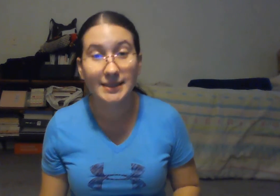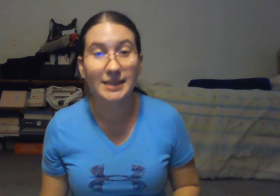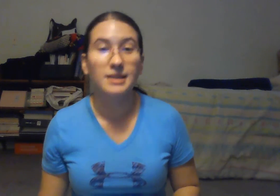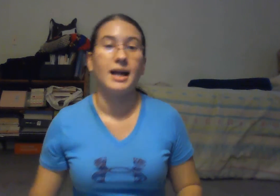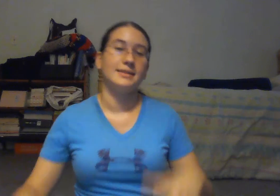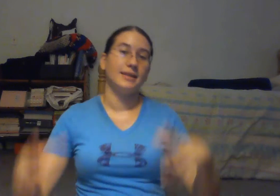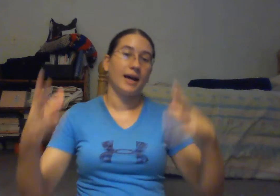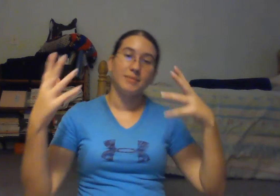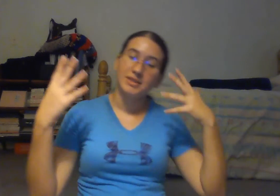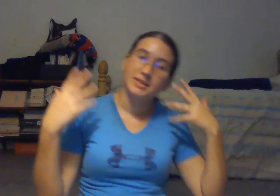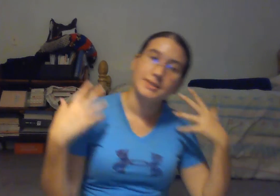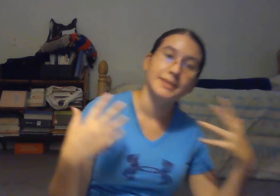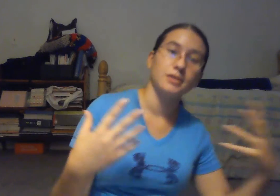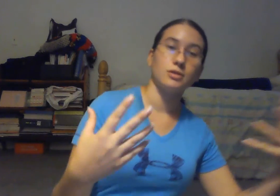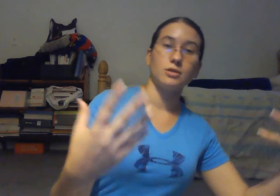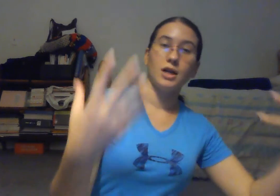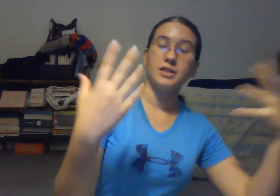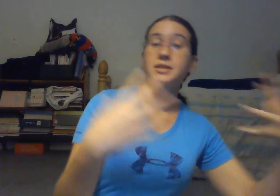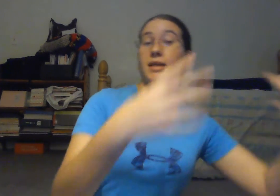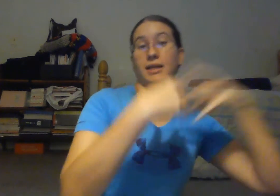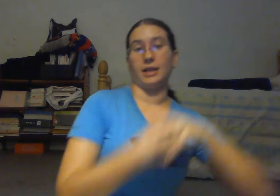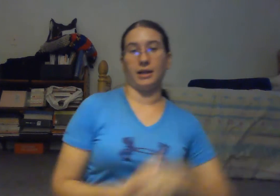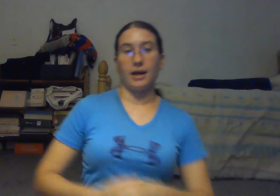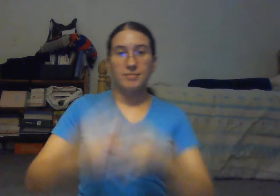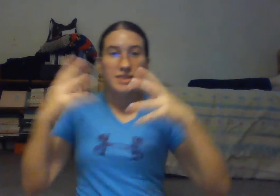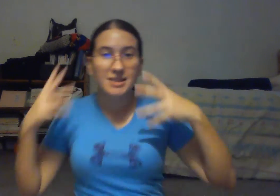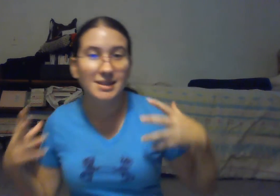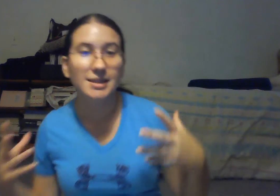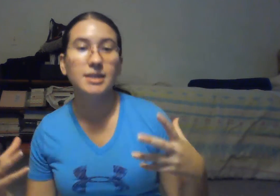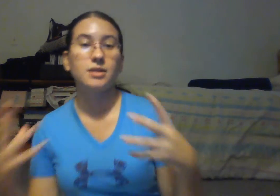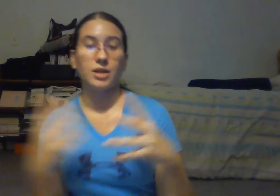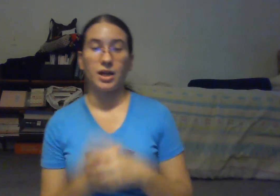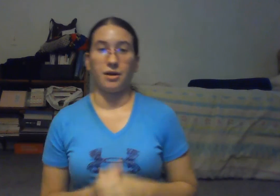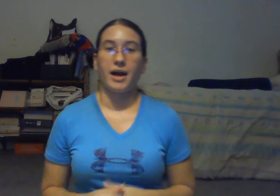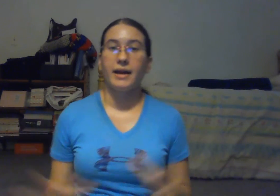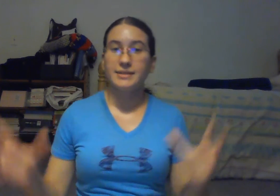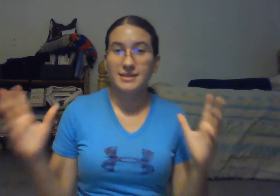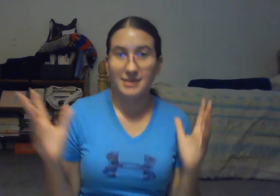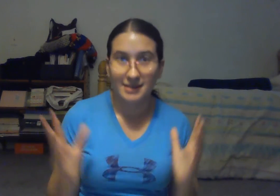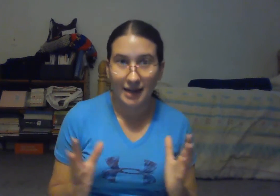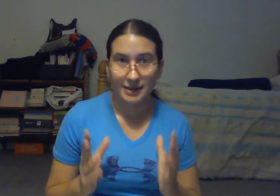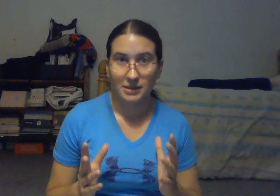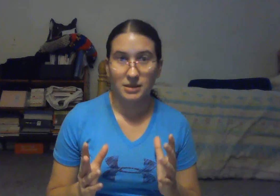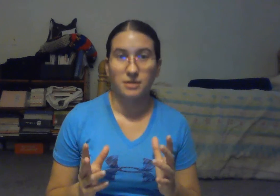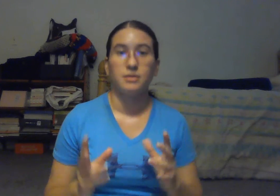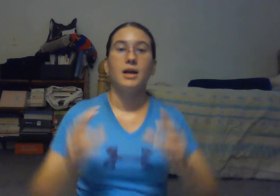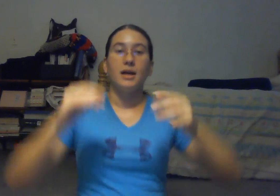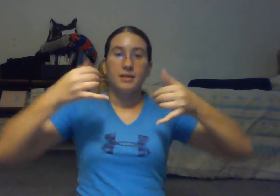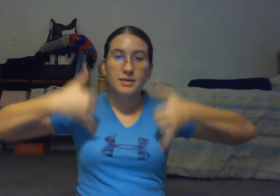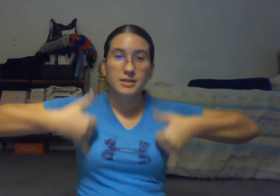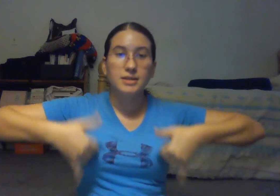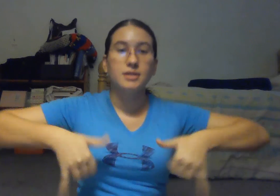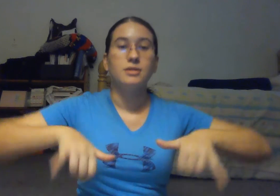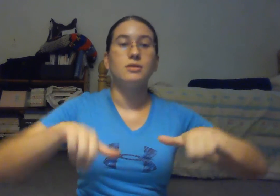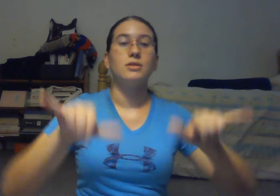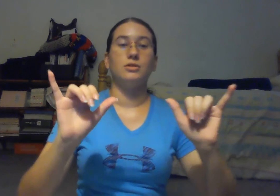Still, as in I'm still studying. I'm still here. Not as in stand still. Still